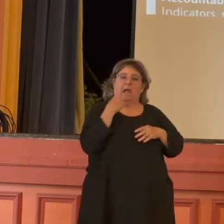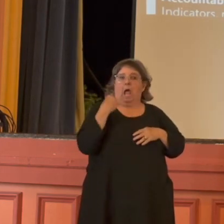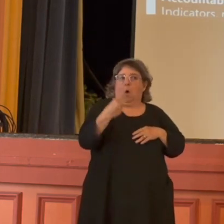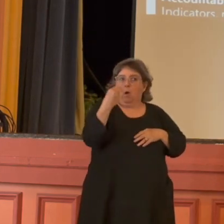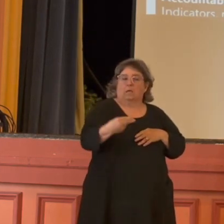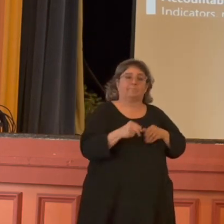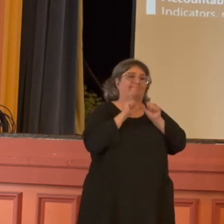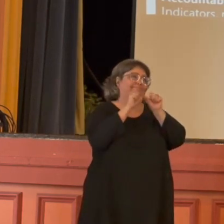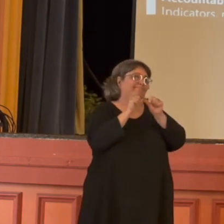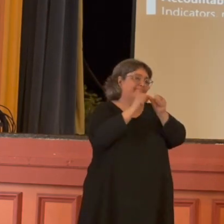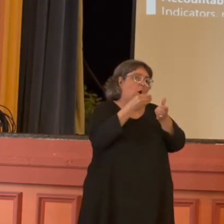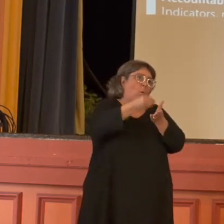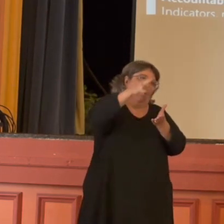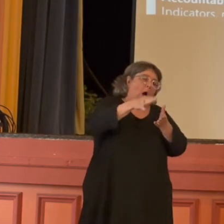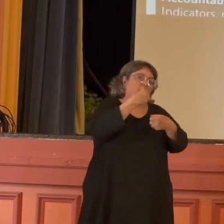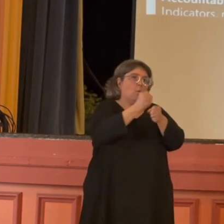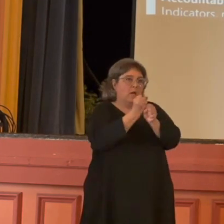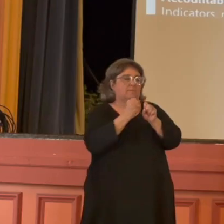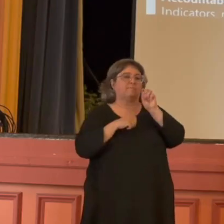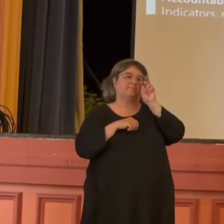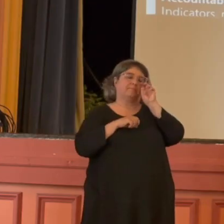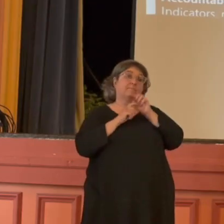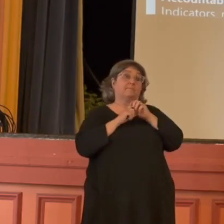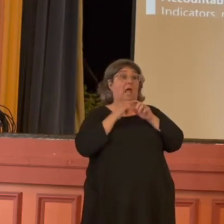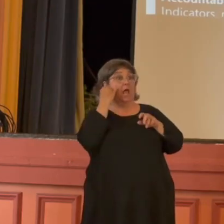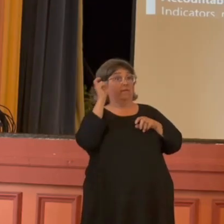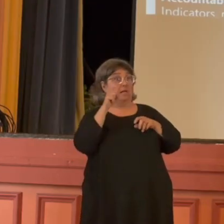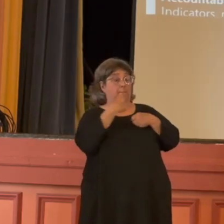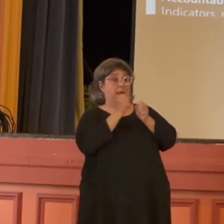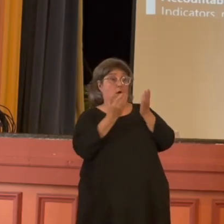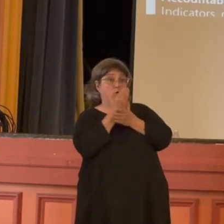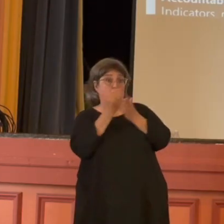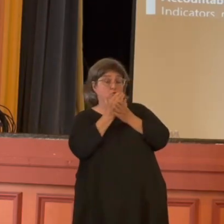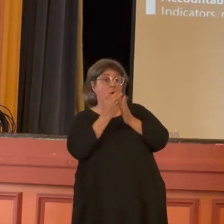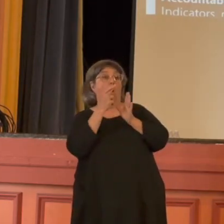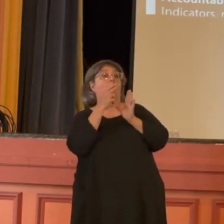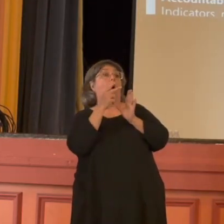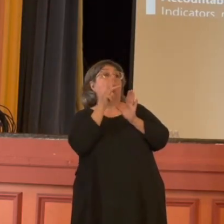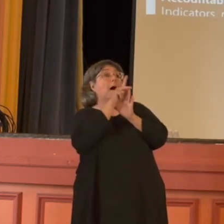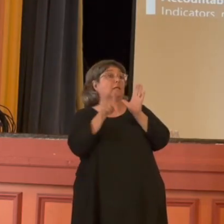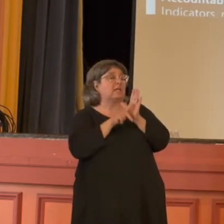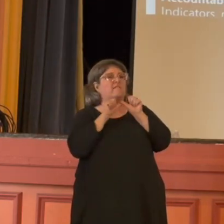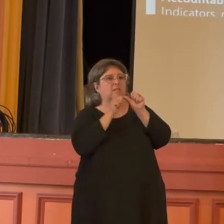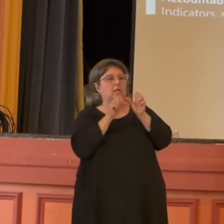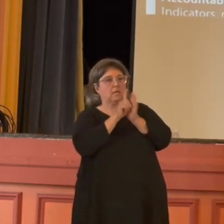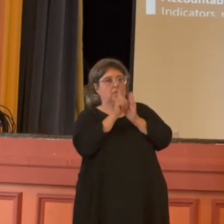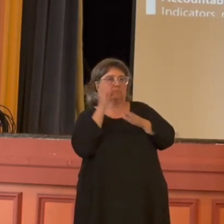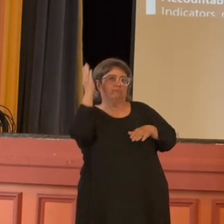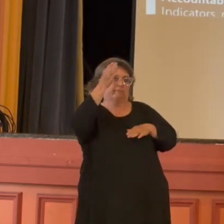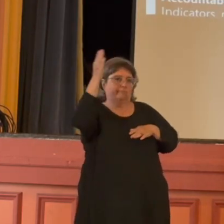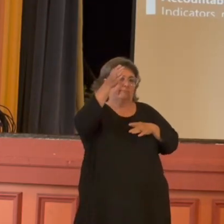heritage, sustainable wealth creation, if need be, creating new and reformed policies for sustainable development, and then long-term